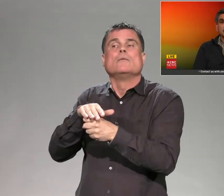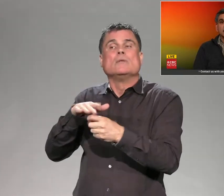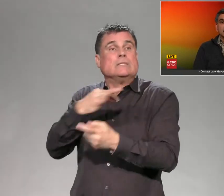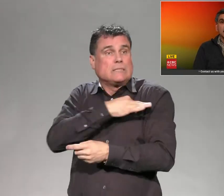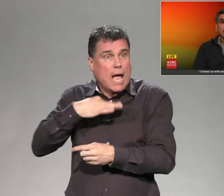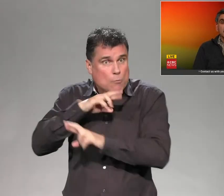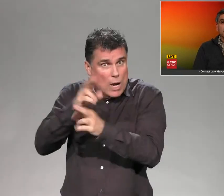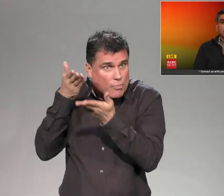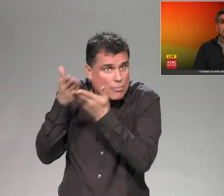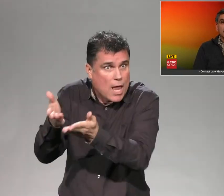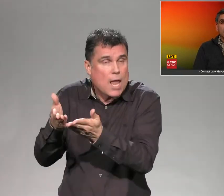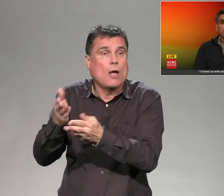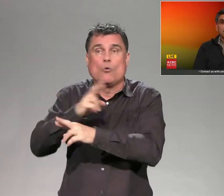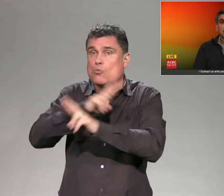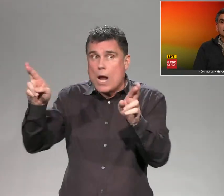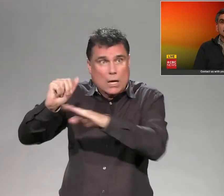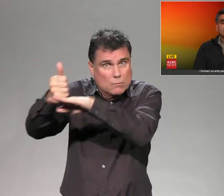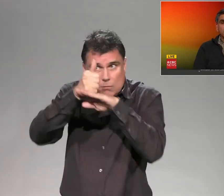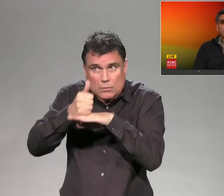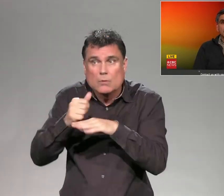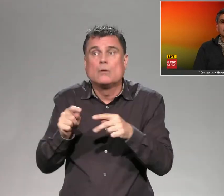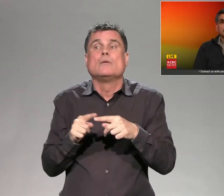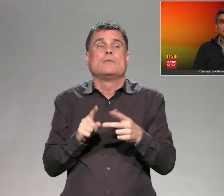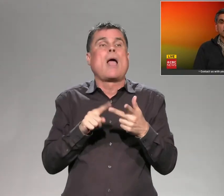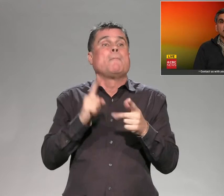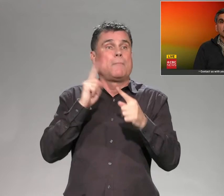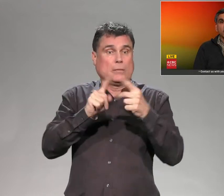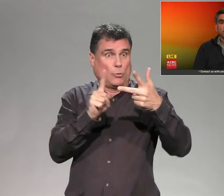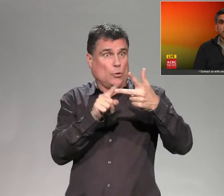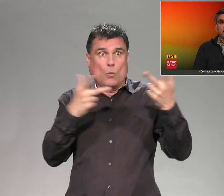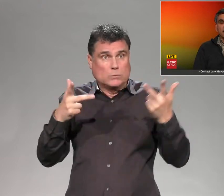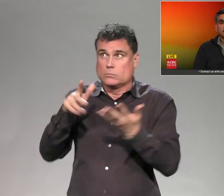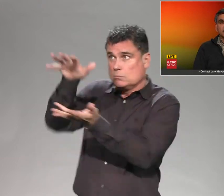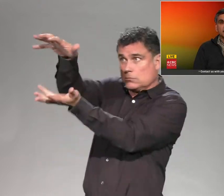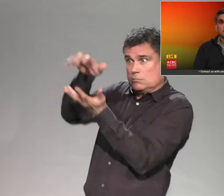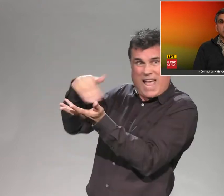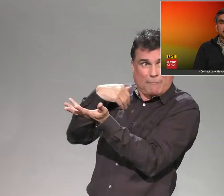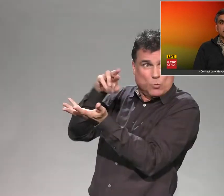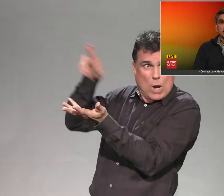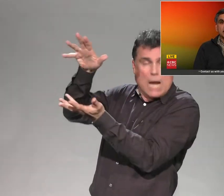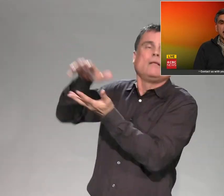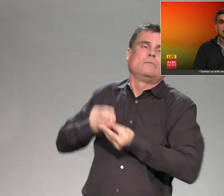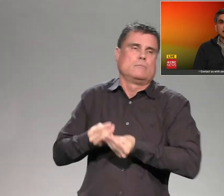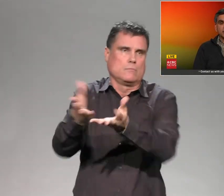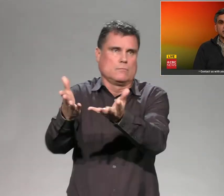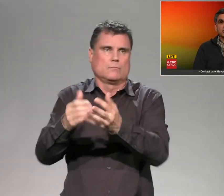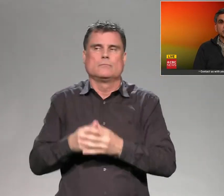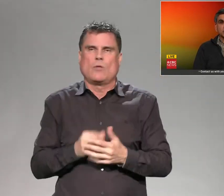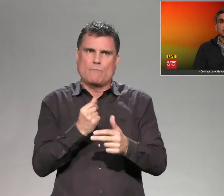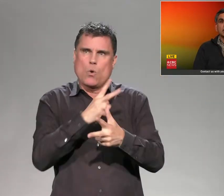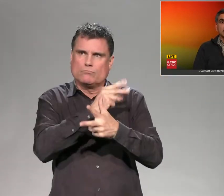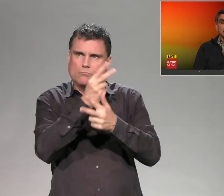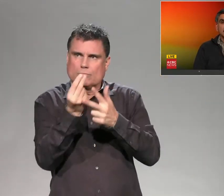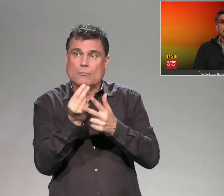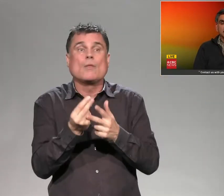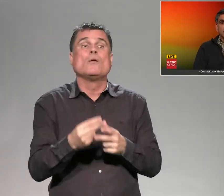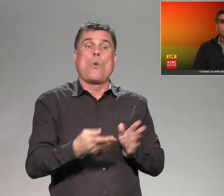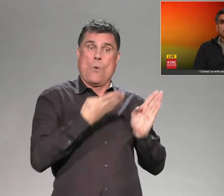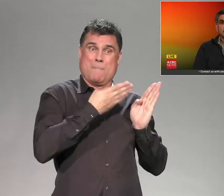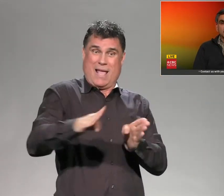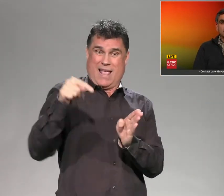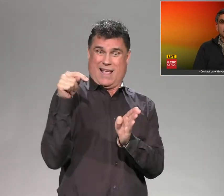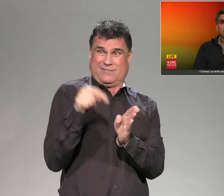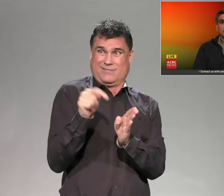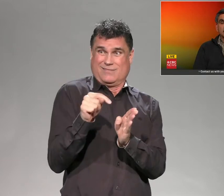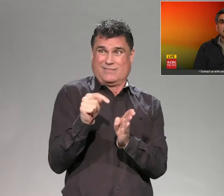uncertainty. The vaccination plans will go very nicely and smoothly, and we can handle the first 2. The third